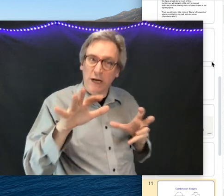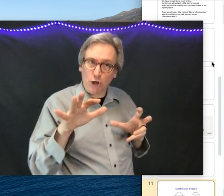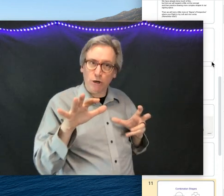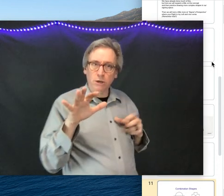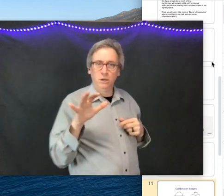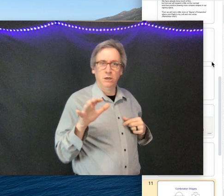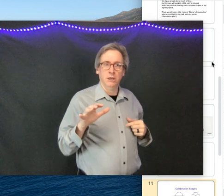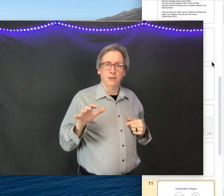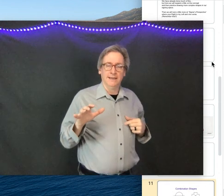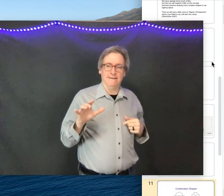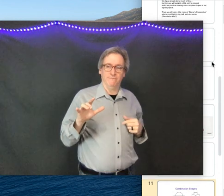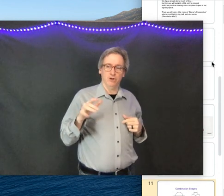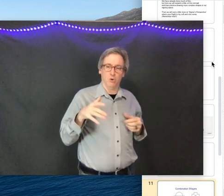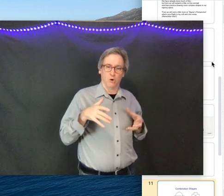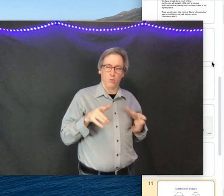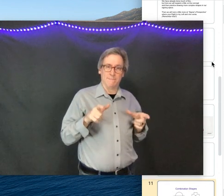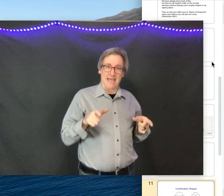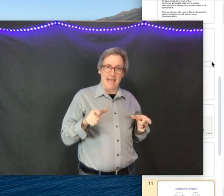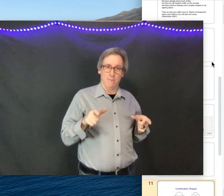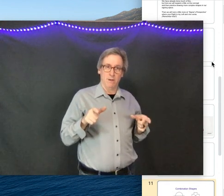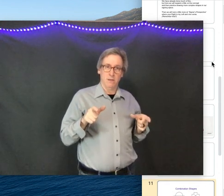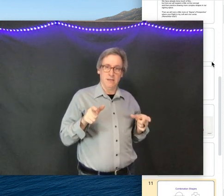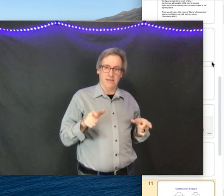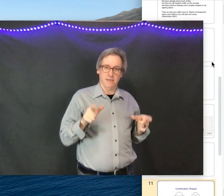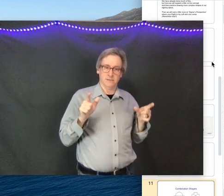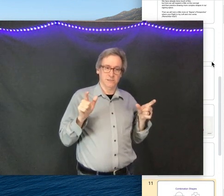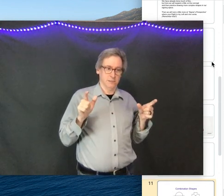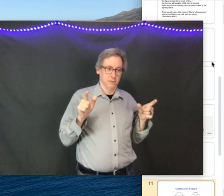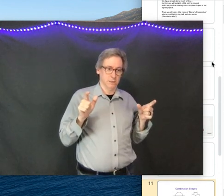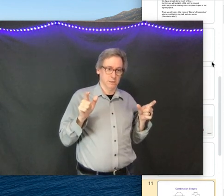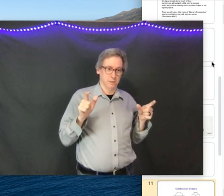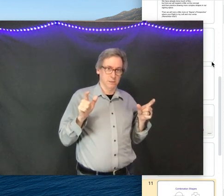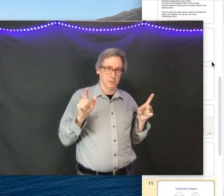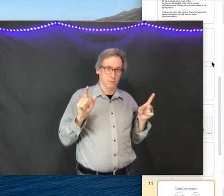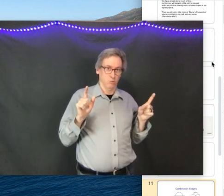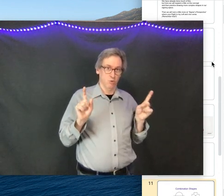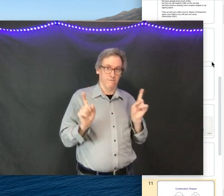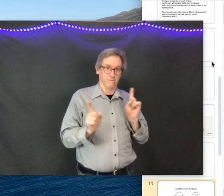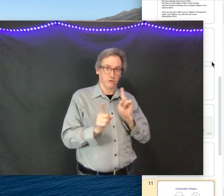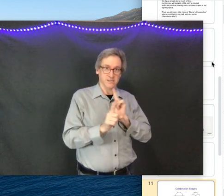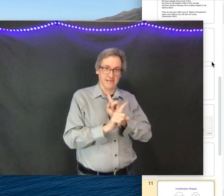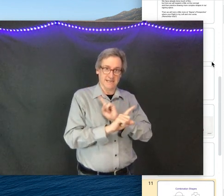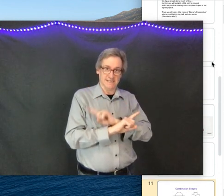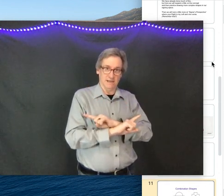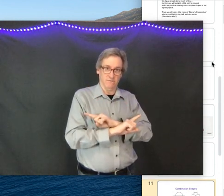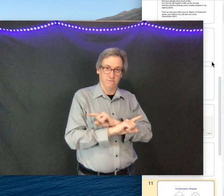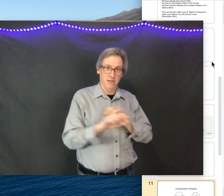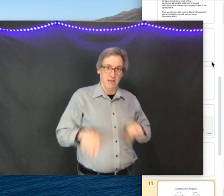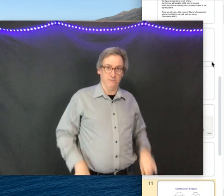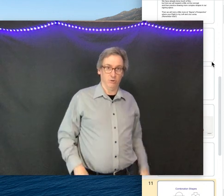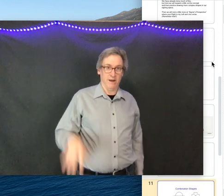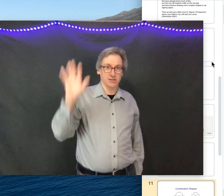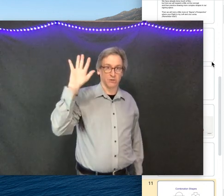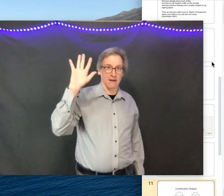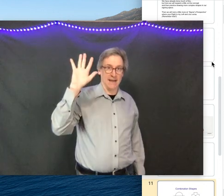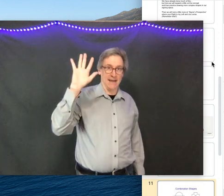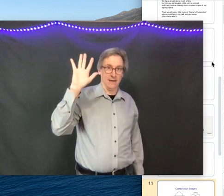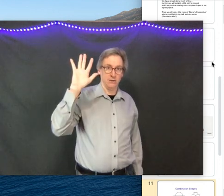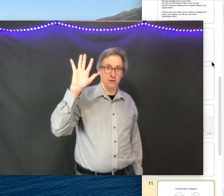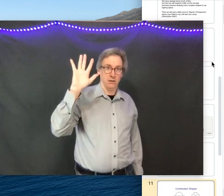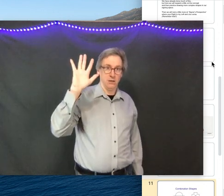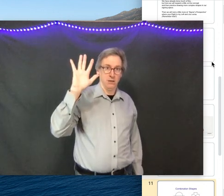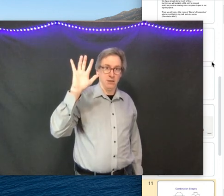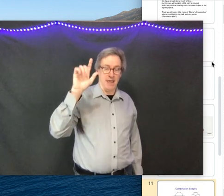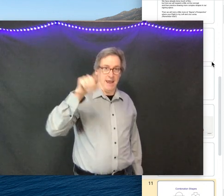be weird if your webcam is reversing itself. If you raise your right